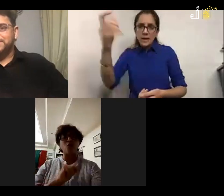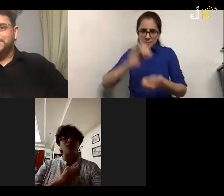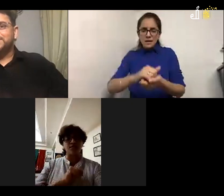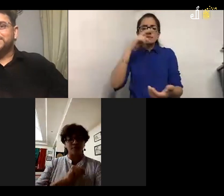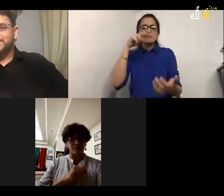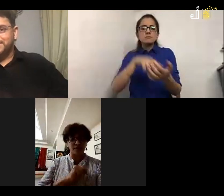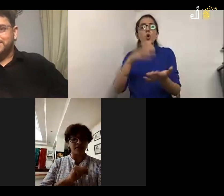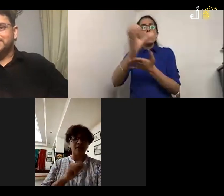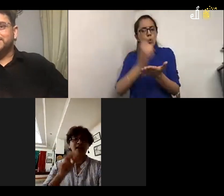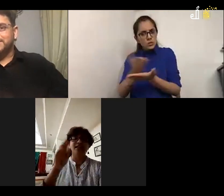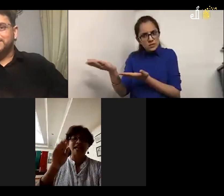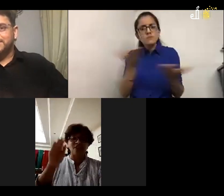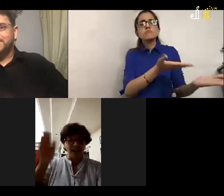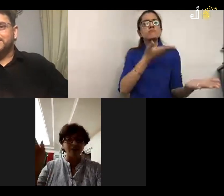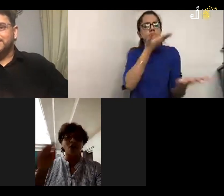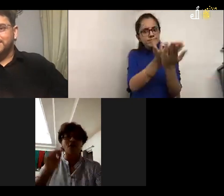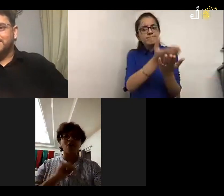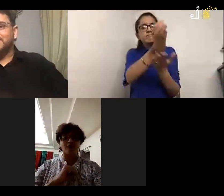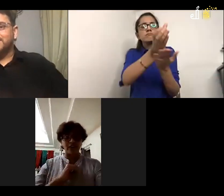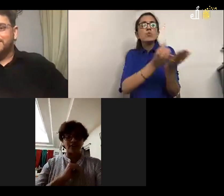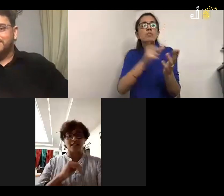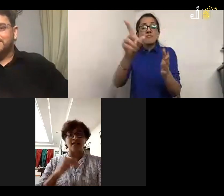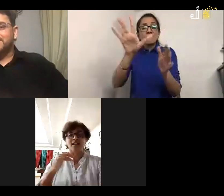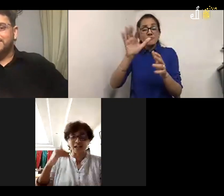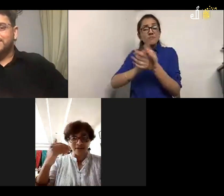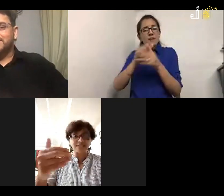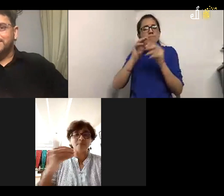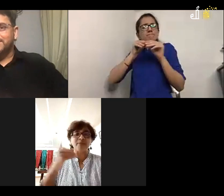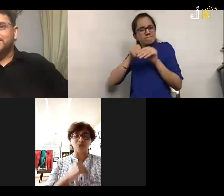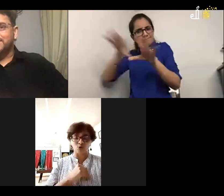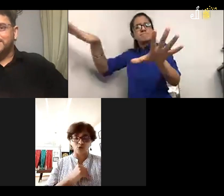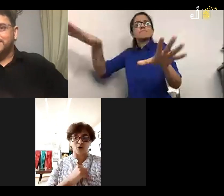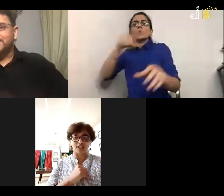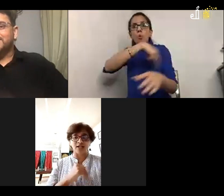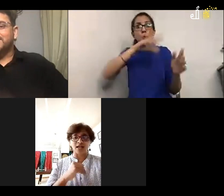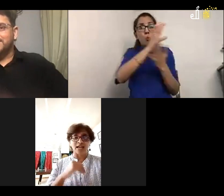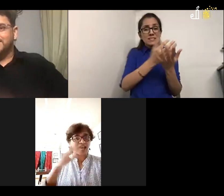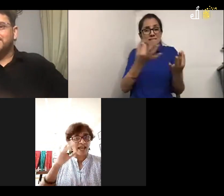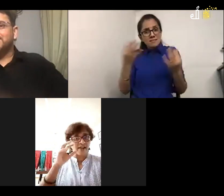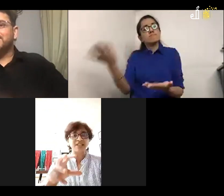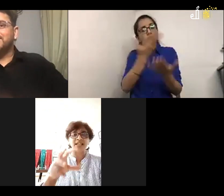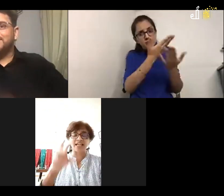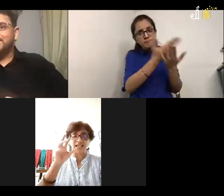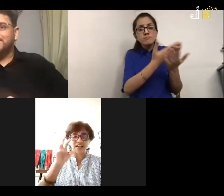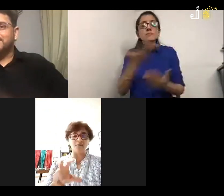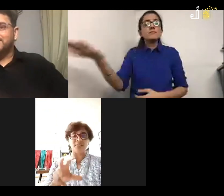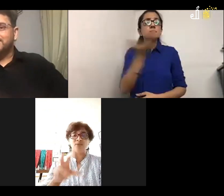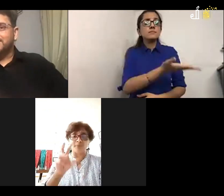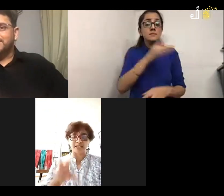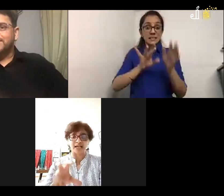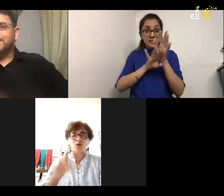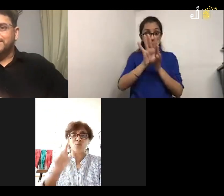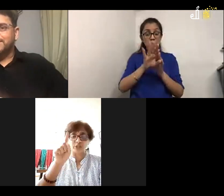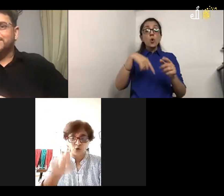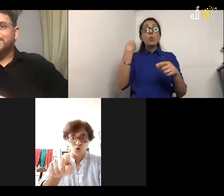some courses from the partner, tell 5 of your friends, recommend somebody as a role model. Everything in Here a Million will